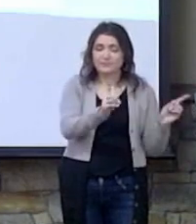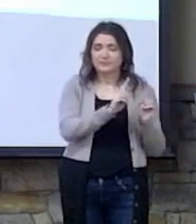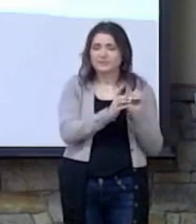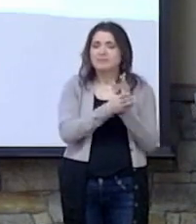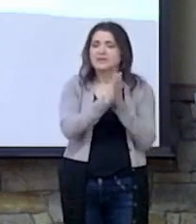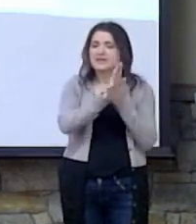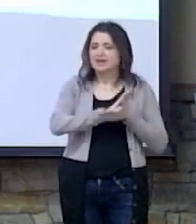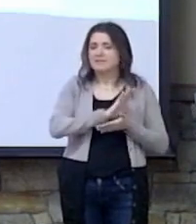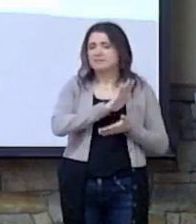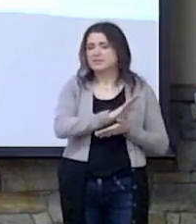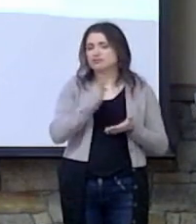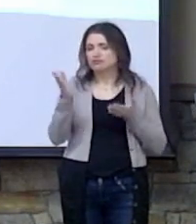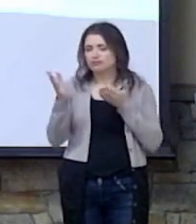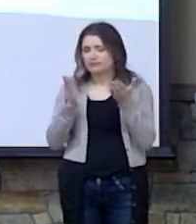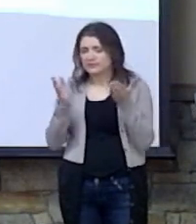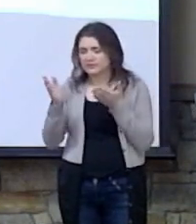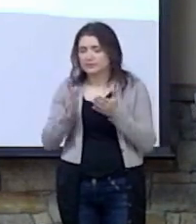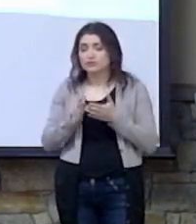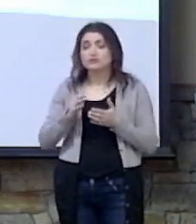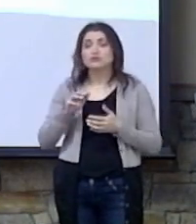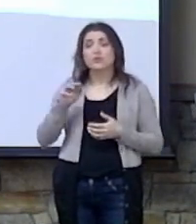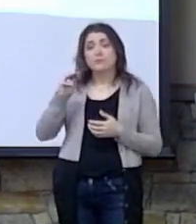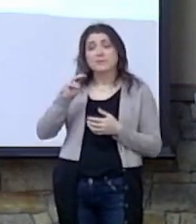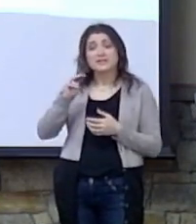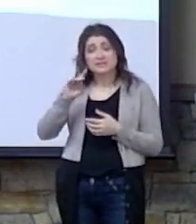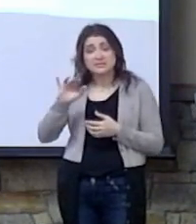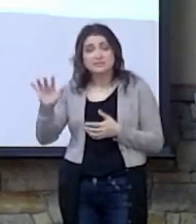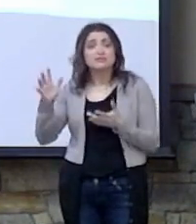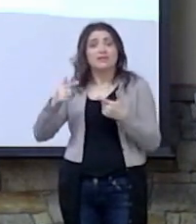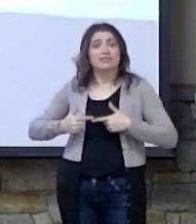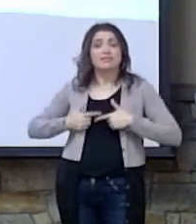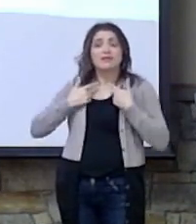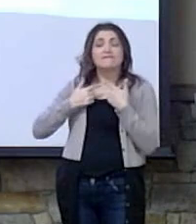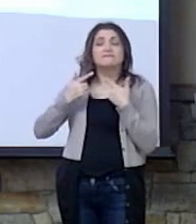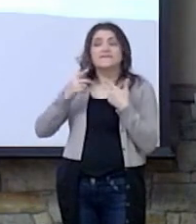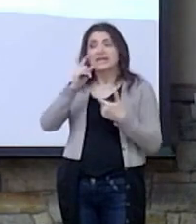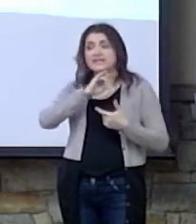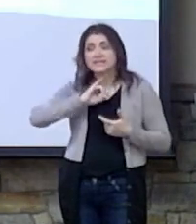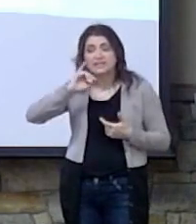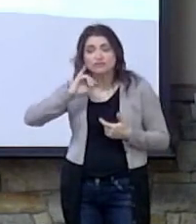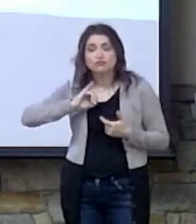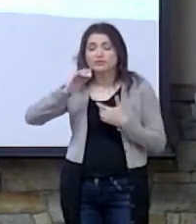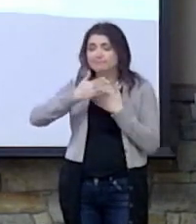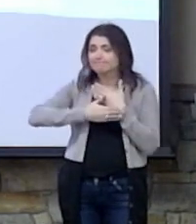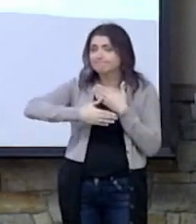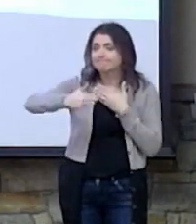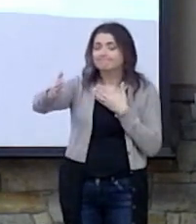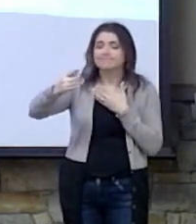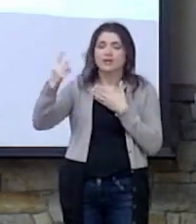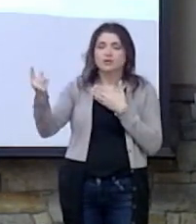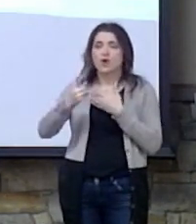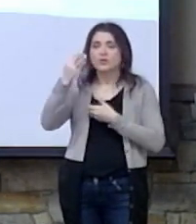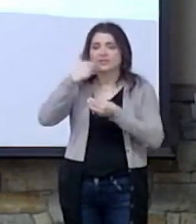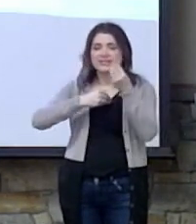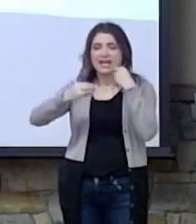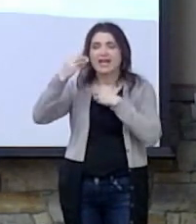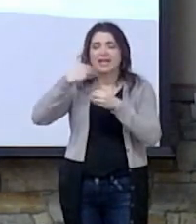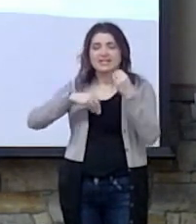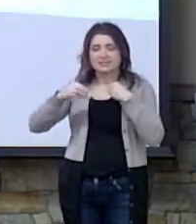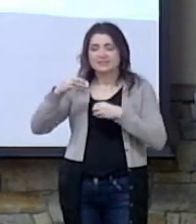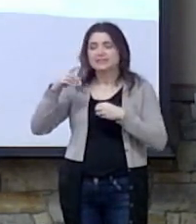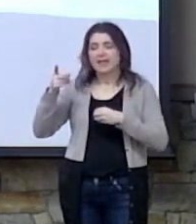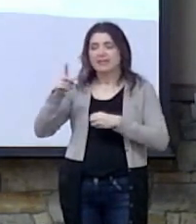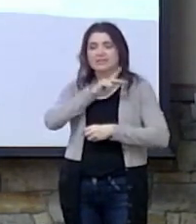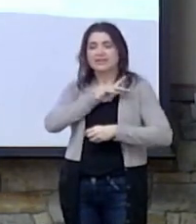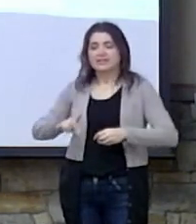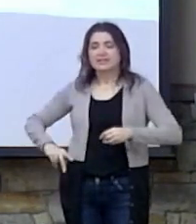servants. So Mephibosheth lived in Jerusalem, for he ate always at the king's table. Now he was lame in both his